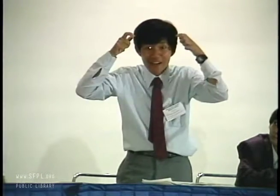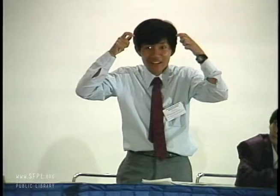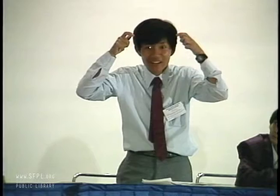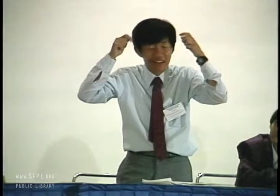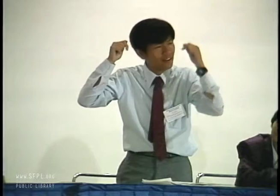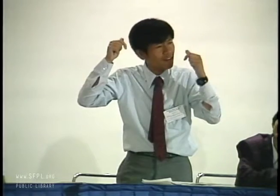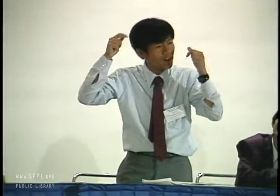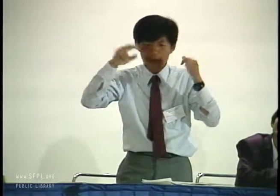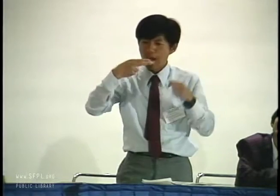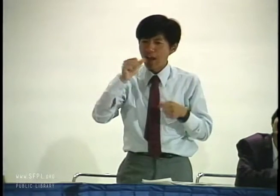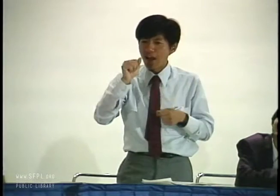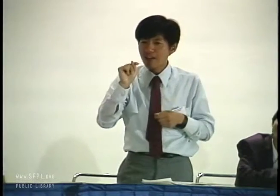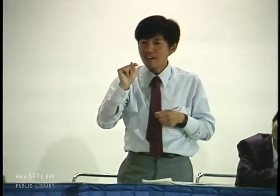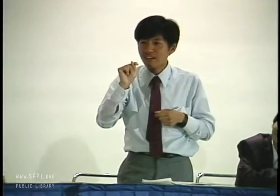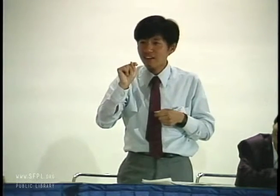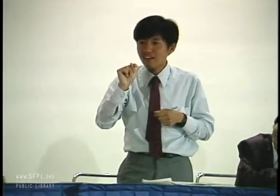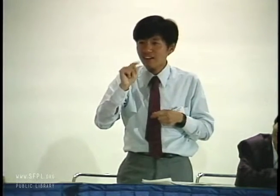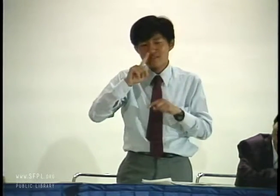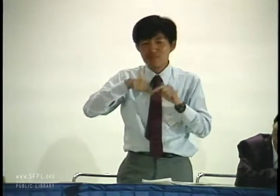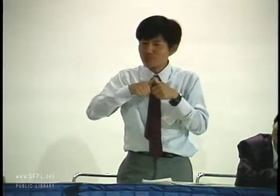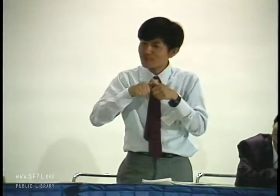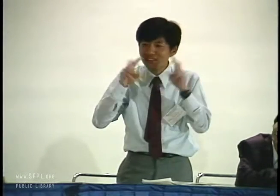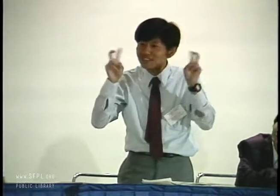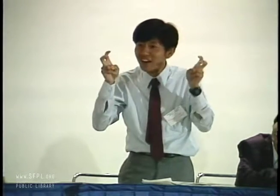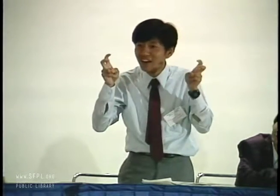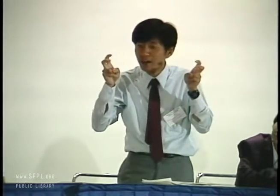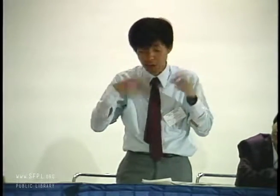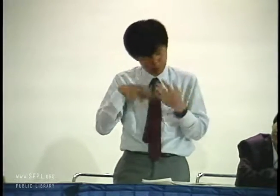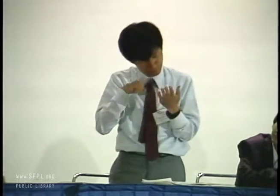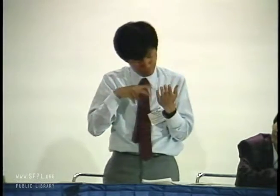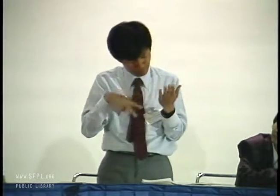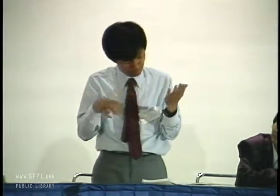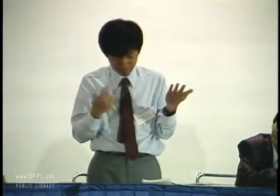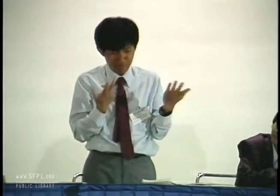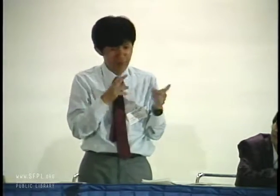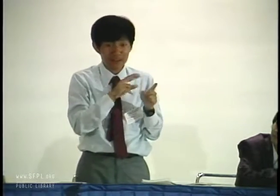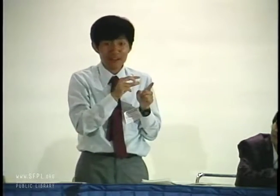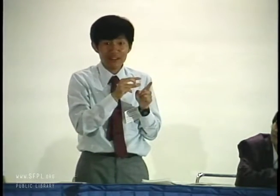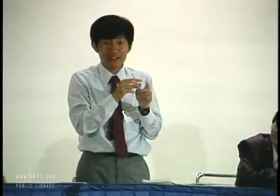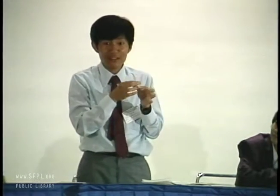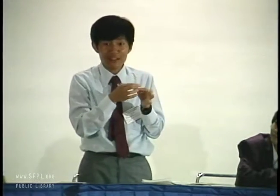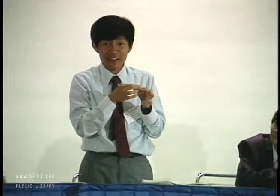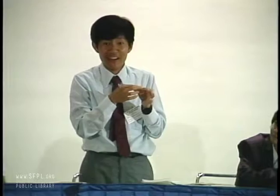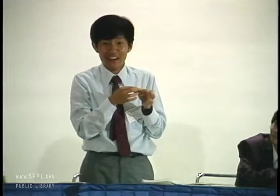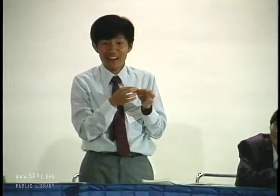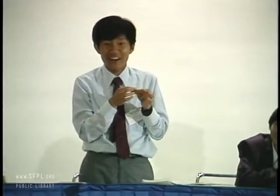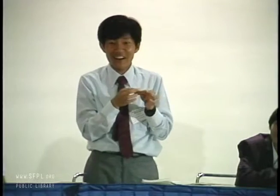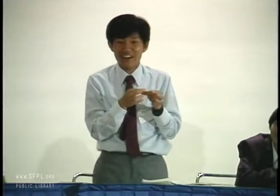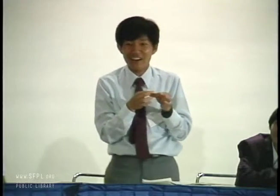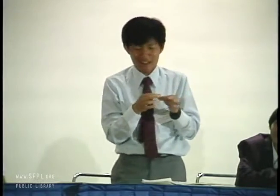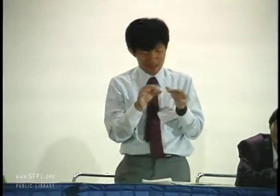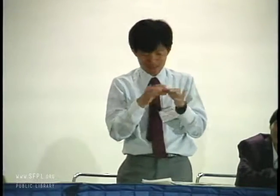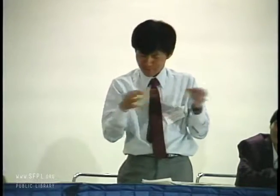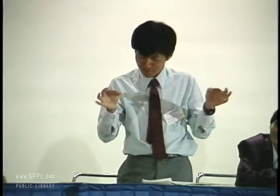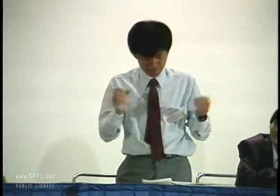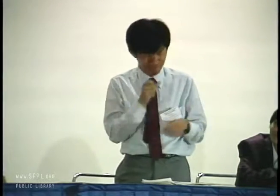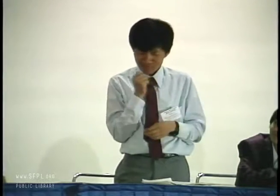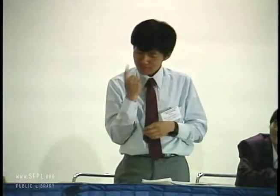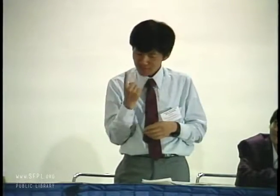The Cat in the Red Hat. Is that it? The Cat in the Hat? I can't remember the exact title, but anyway, I remember looking at it. I